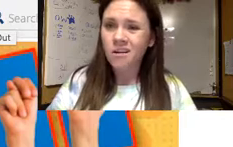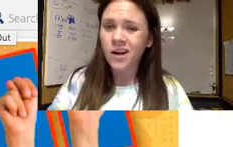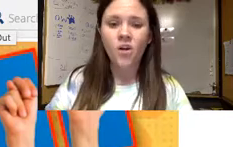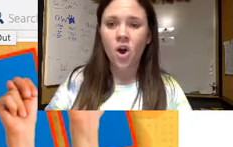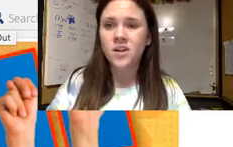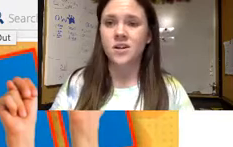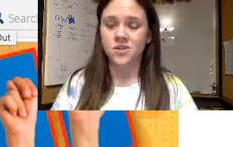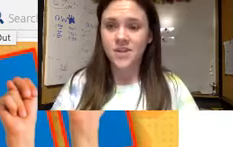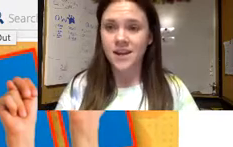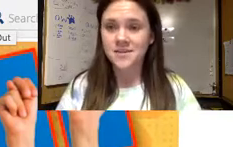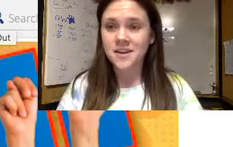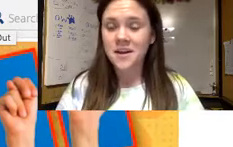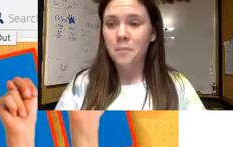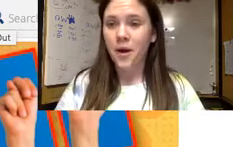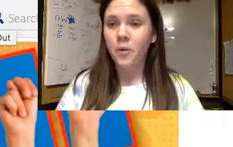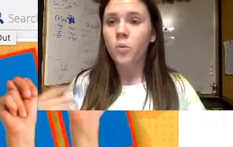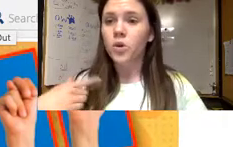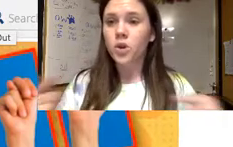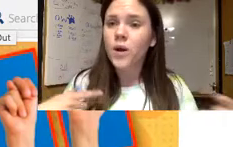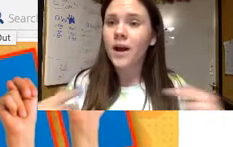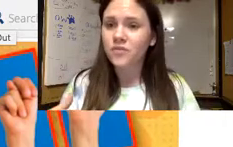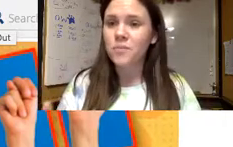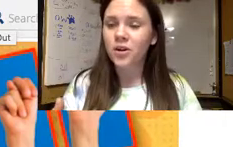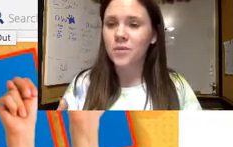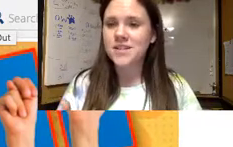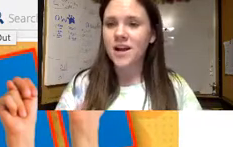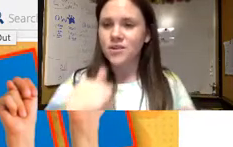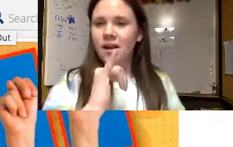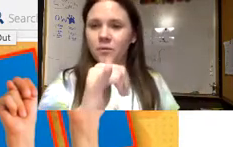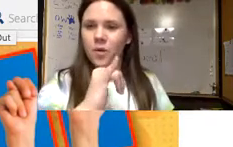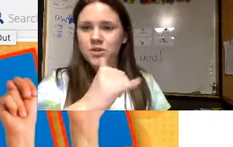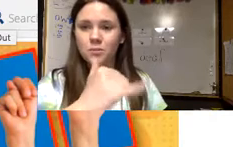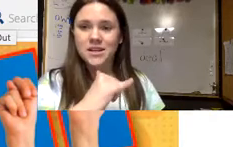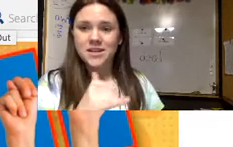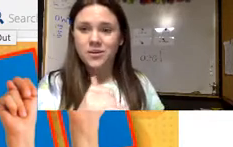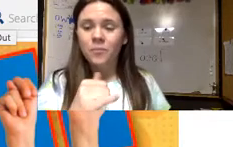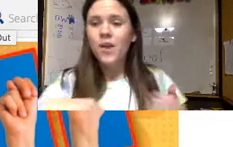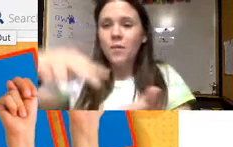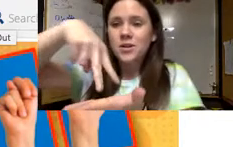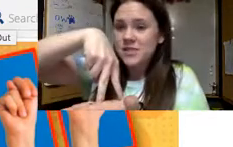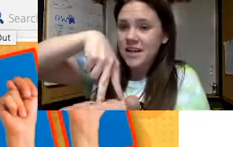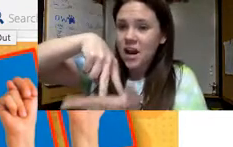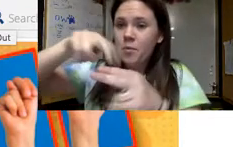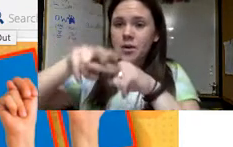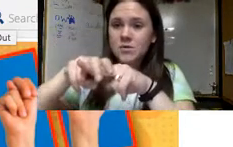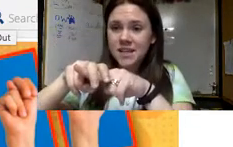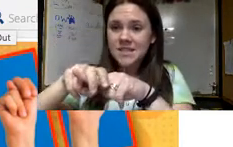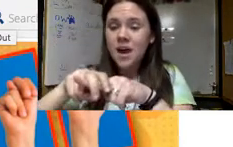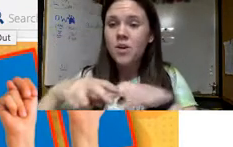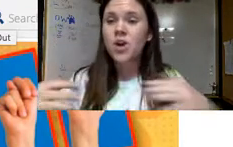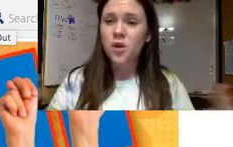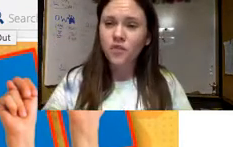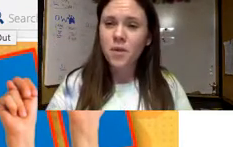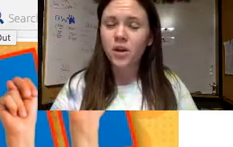this is kind of hard to understand. But you guys are familiar with signs, right? When we do me too, when we do stand up, when we do sit